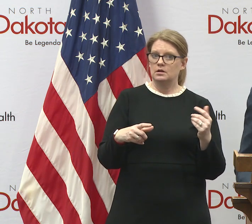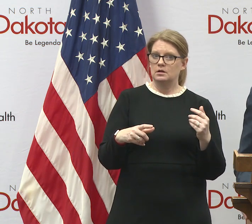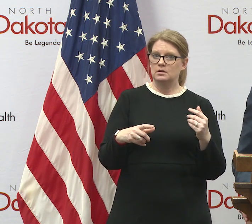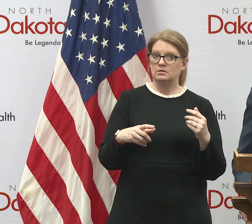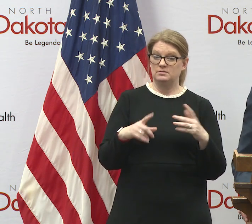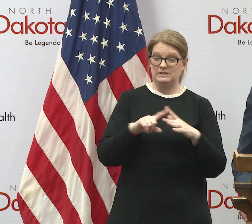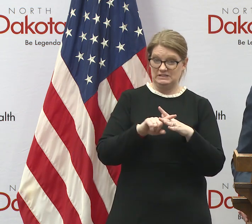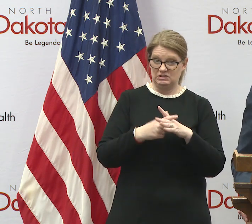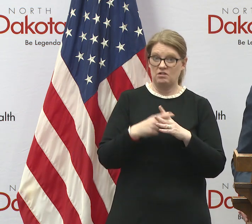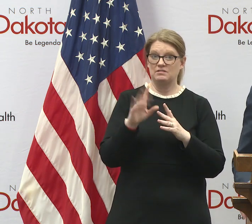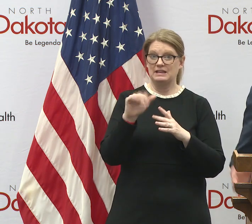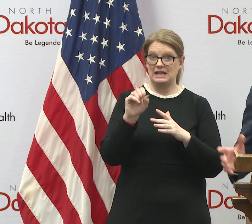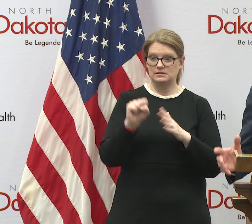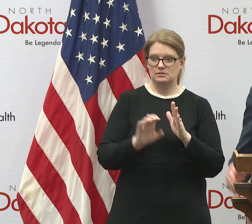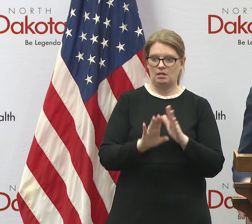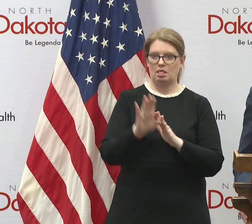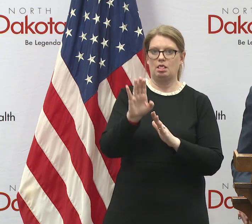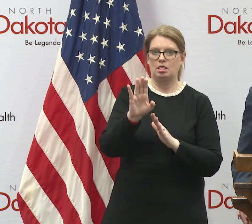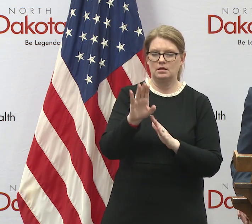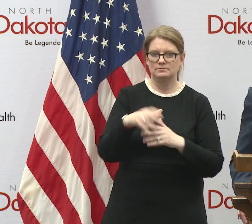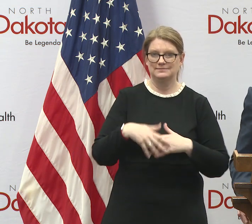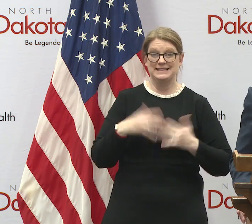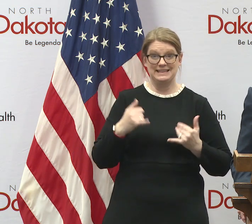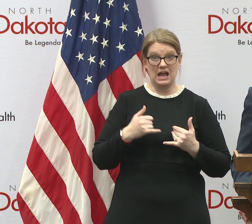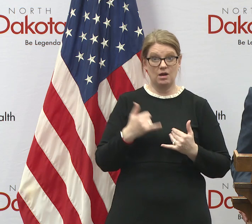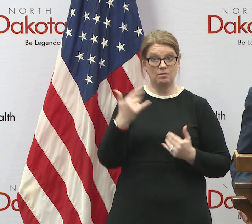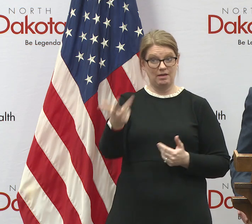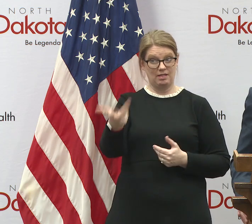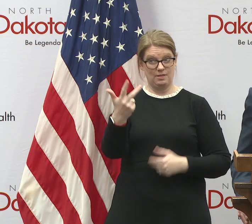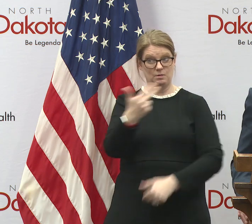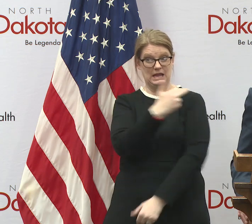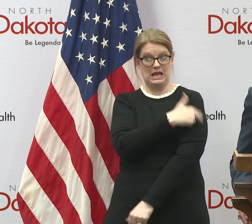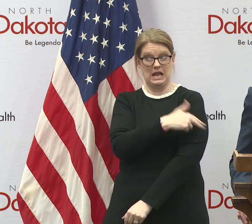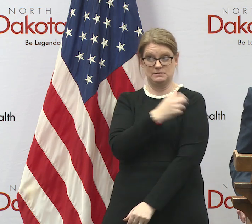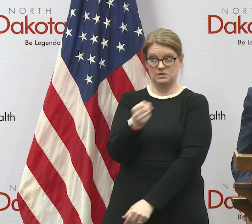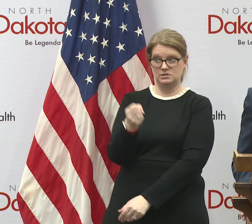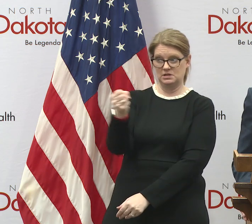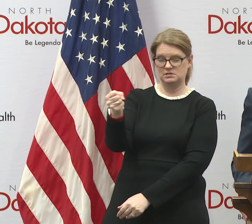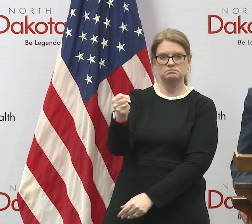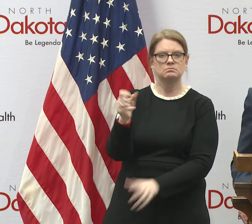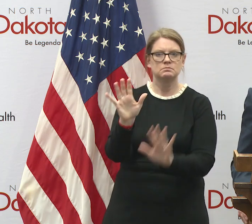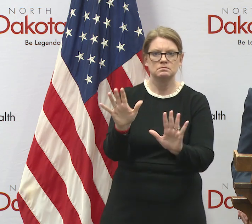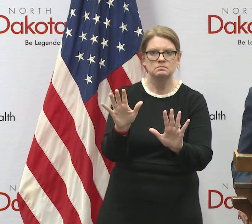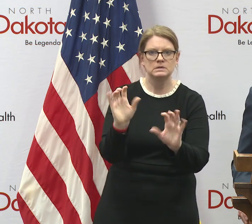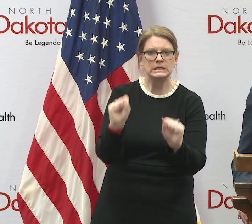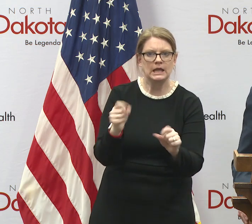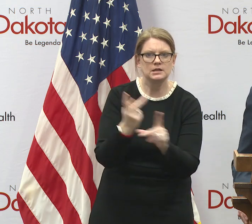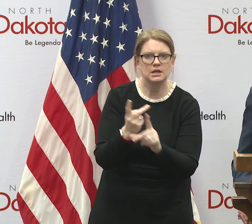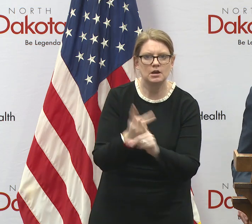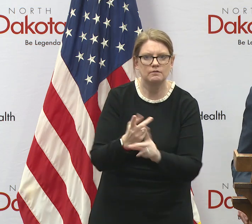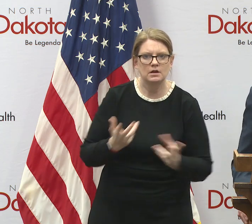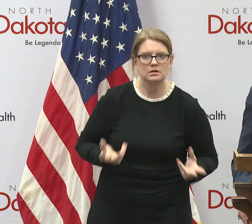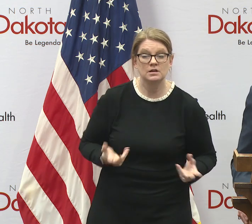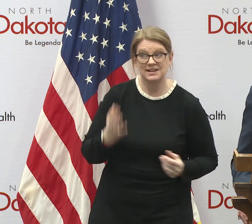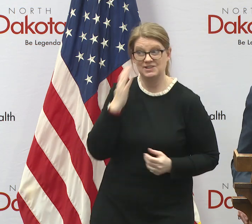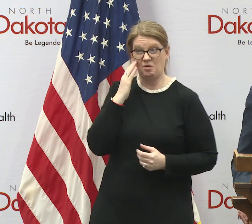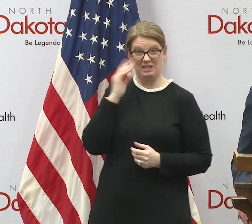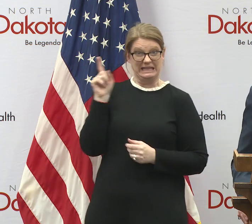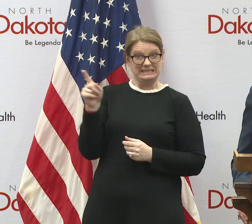surge in cases, like now we've got 3 hospitalizations, we can handle that. If you see places again like